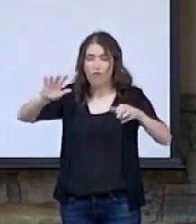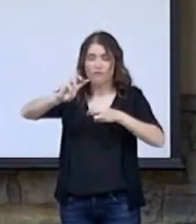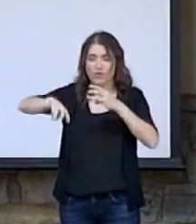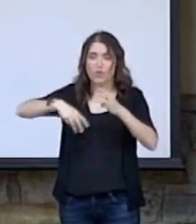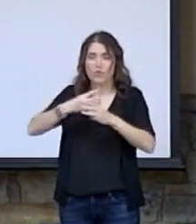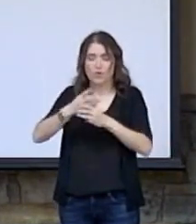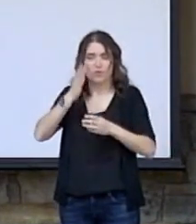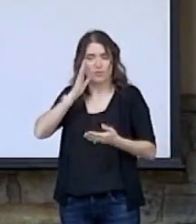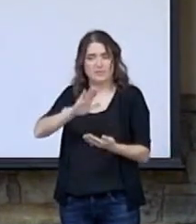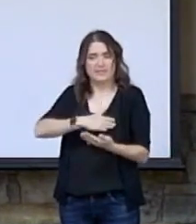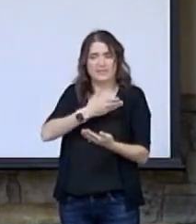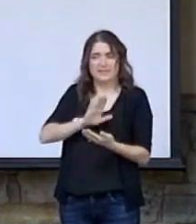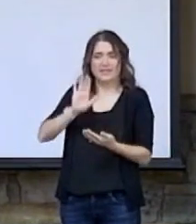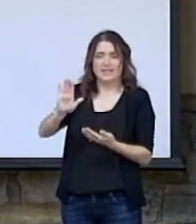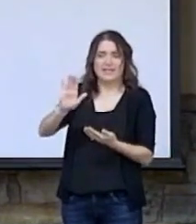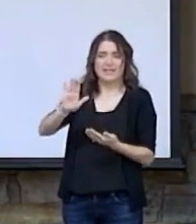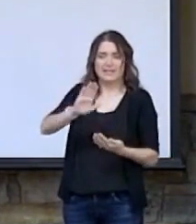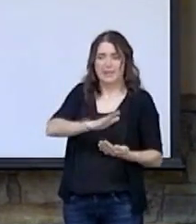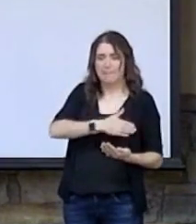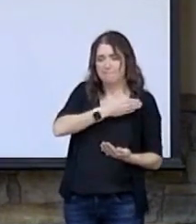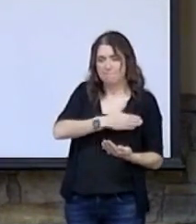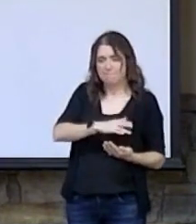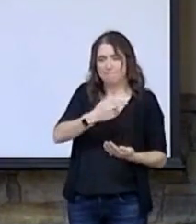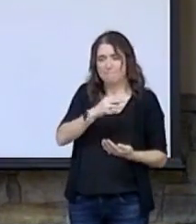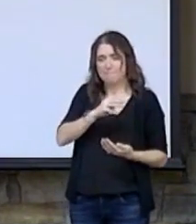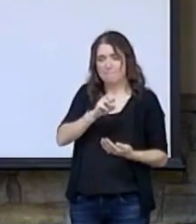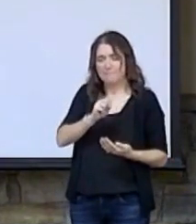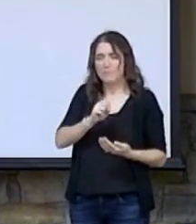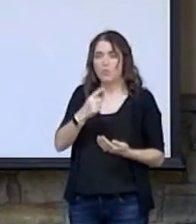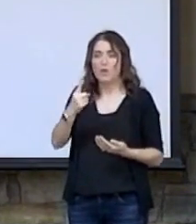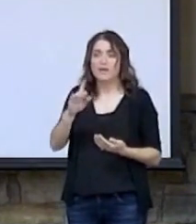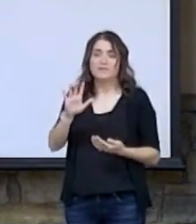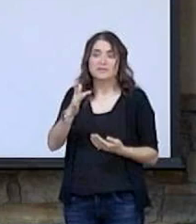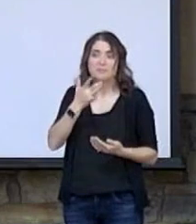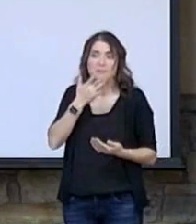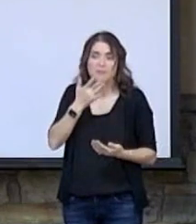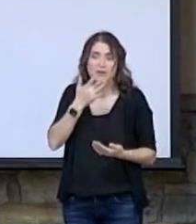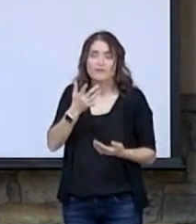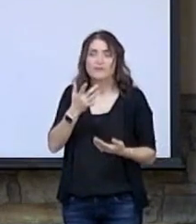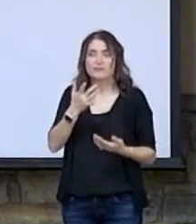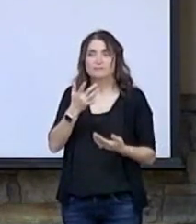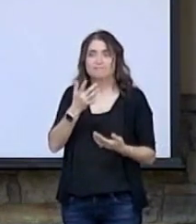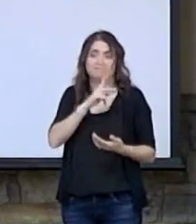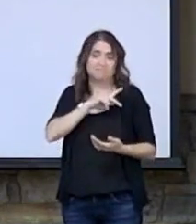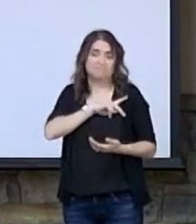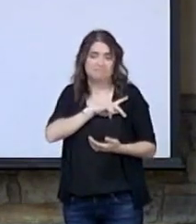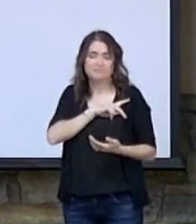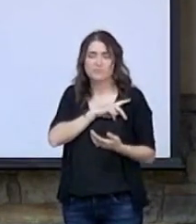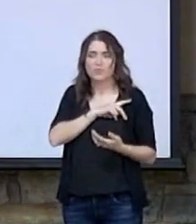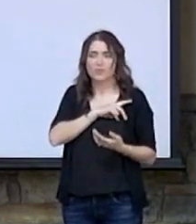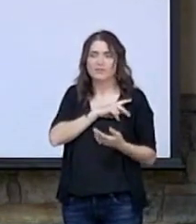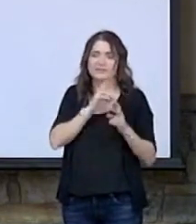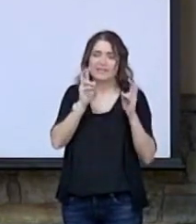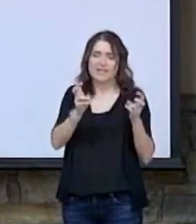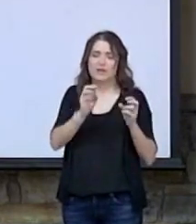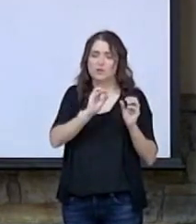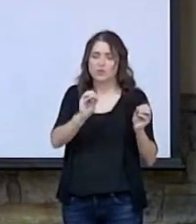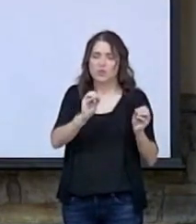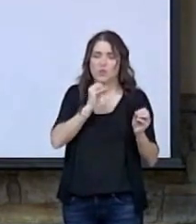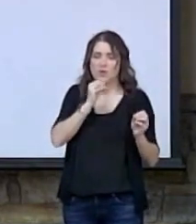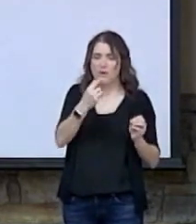his hymns. One of his personal favorites was titled No, Not One. But in